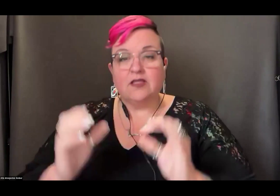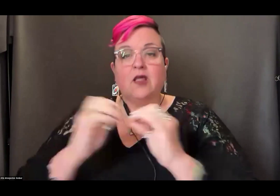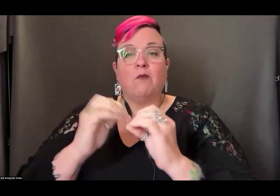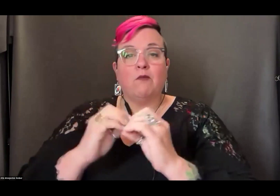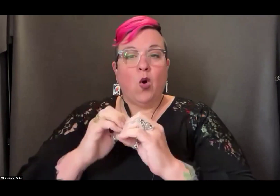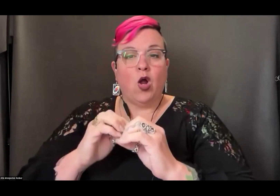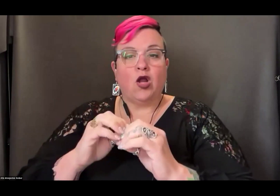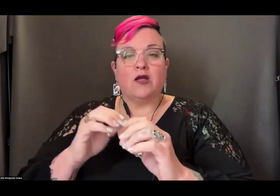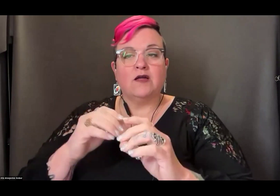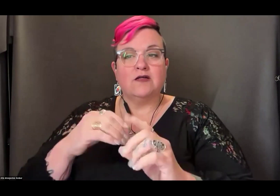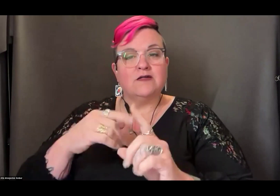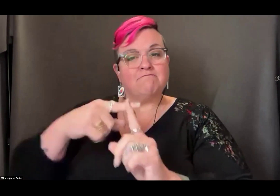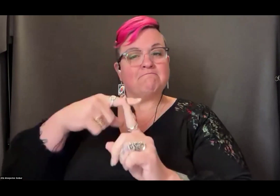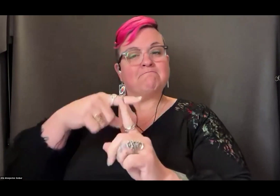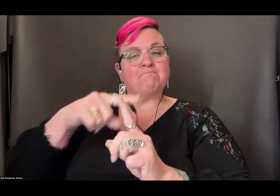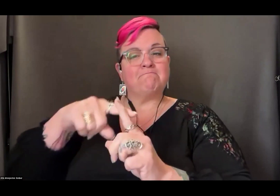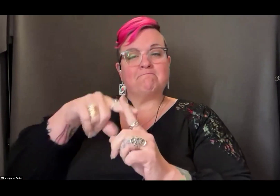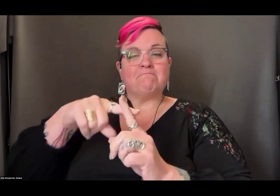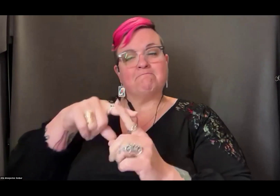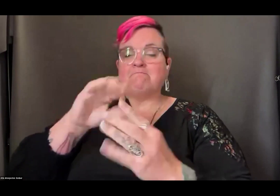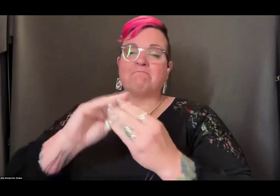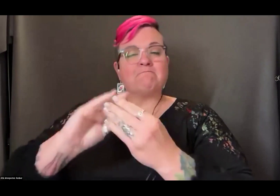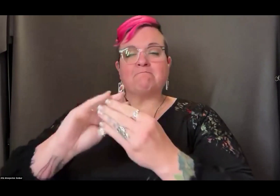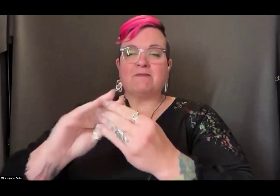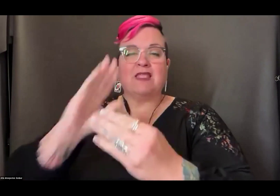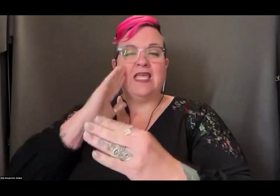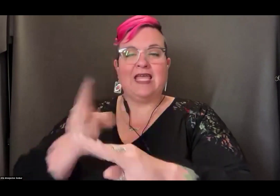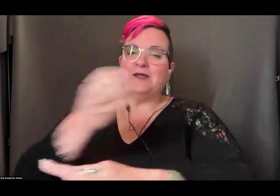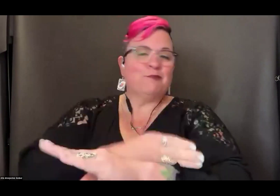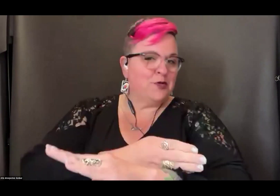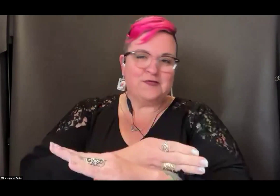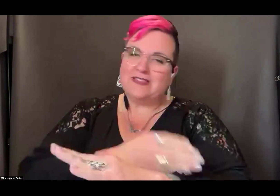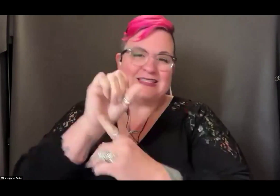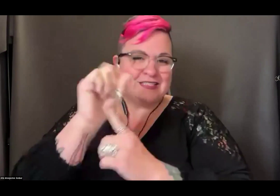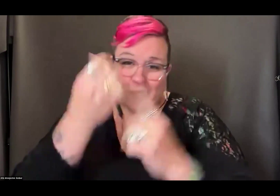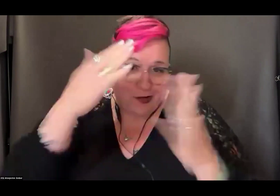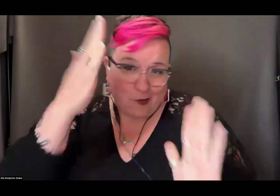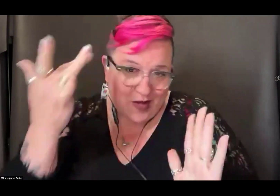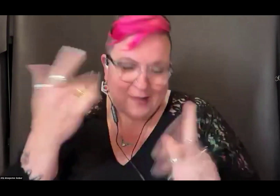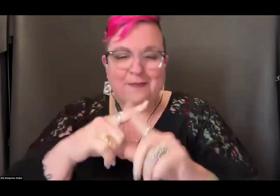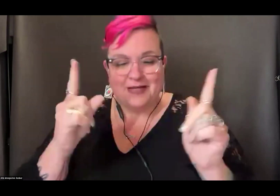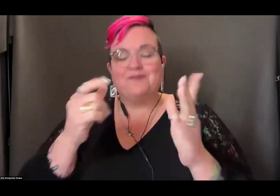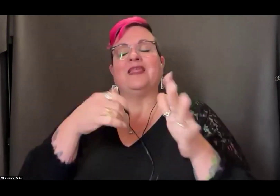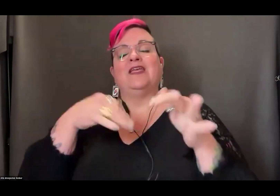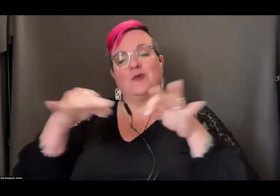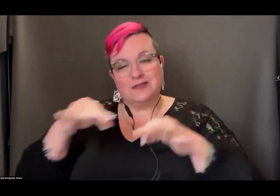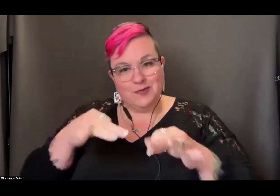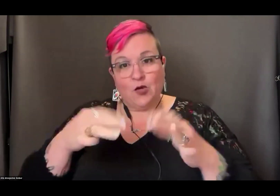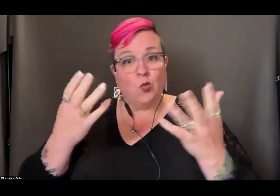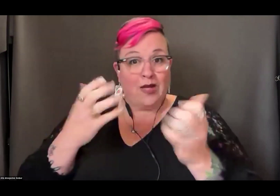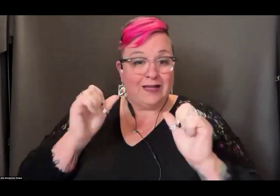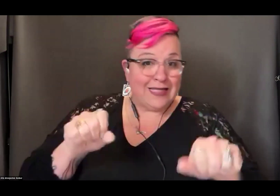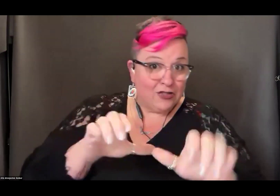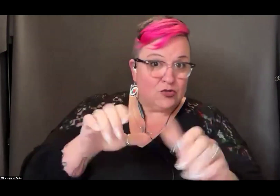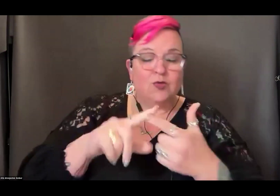the better. I don't know why, it just works. So you tell it what it is, what it can do, the greatest,